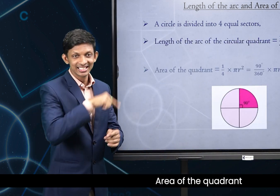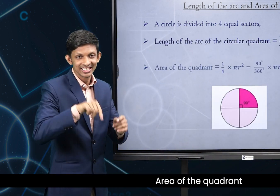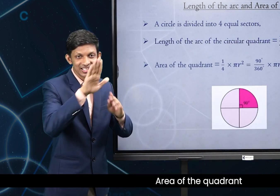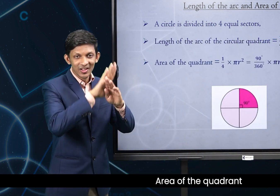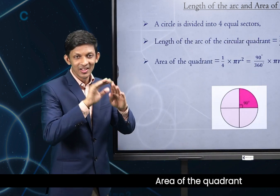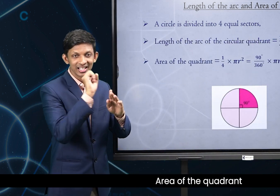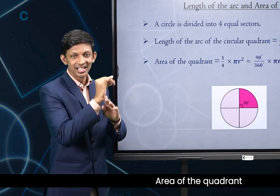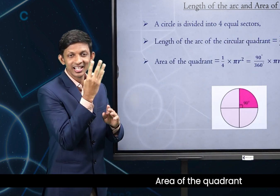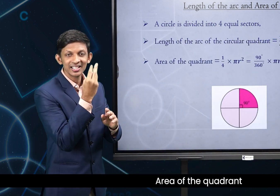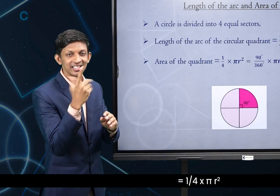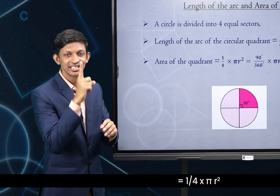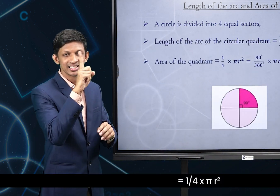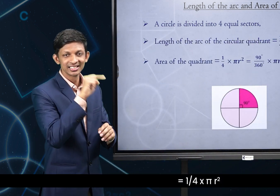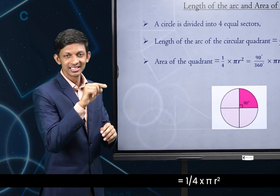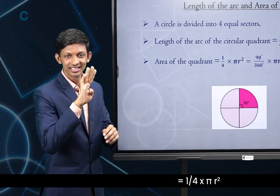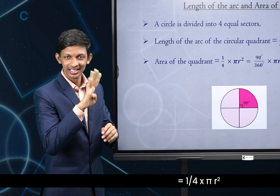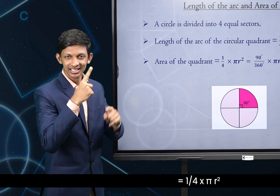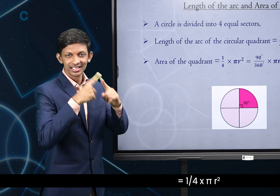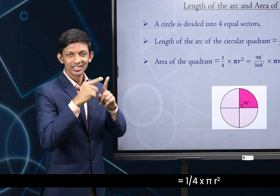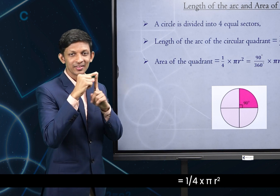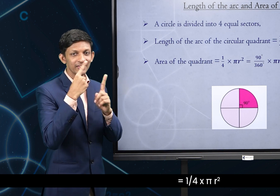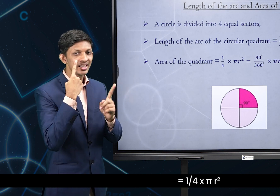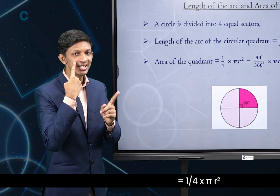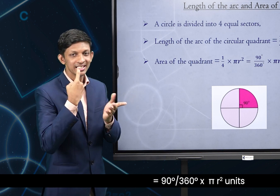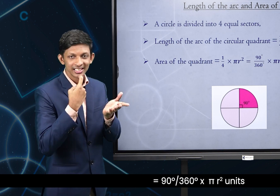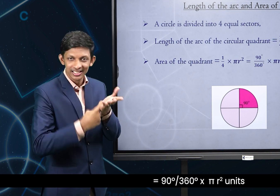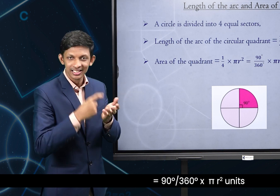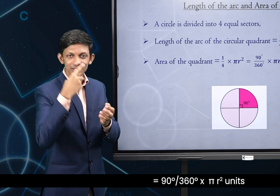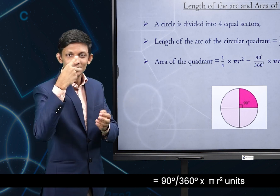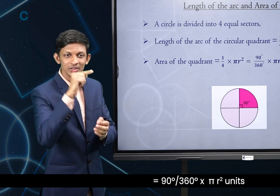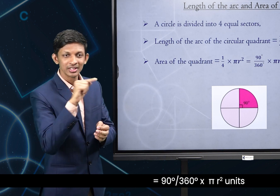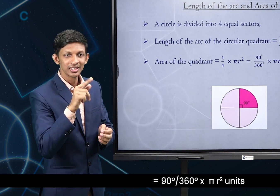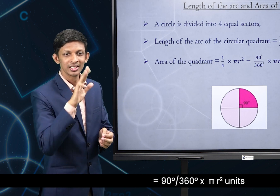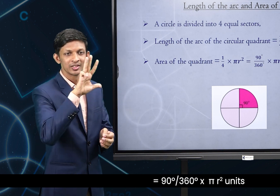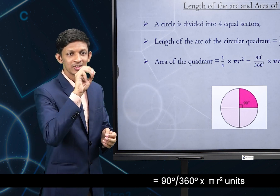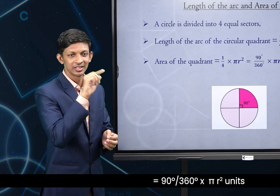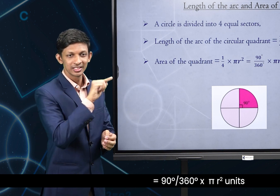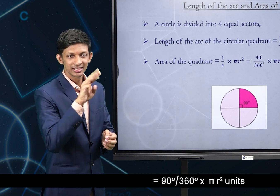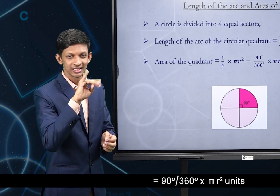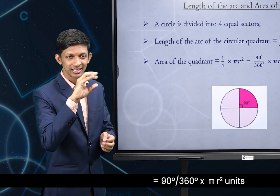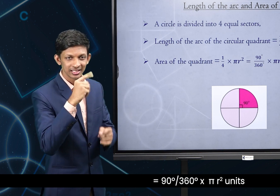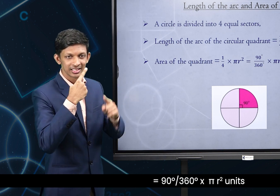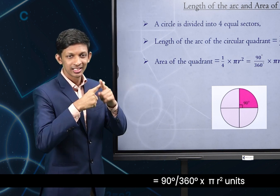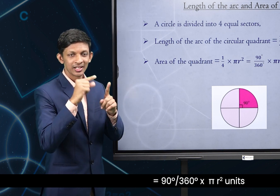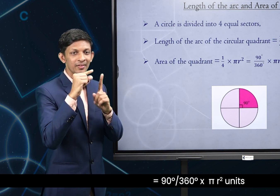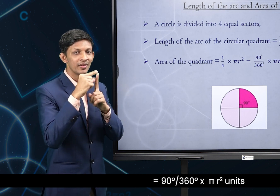Area of the quadrant is equal to 1 by 4 into pi r square, which is equal to 90 by 360 into pi r square